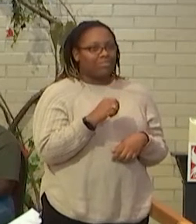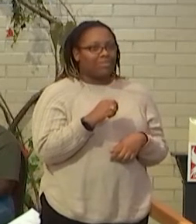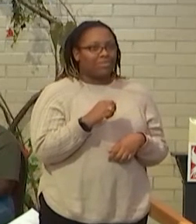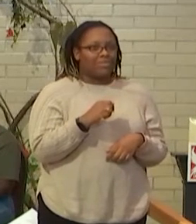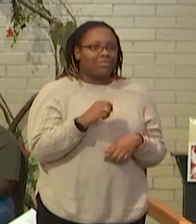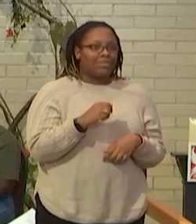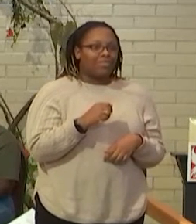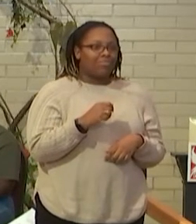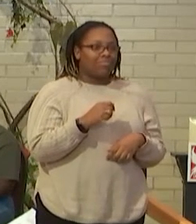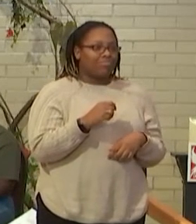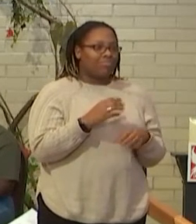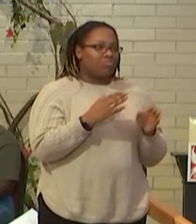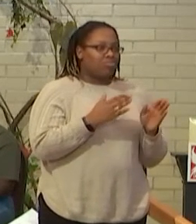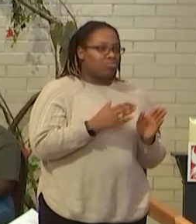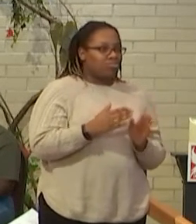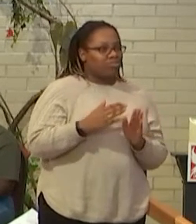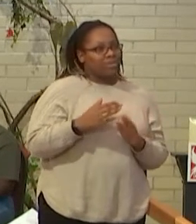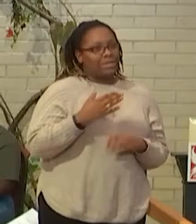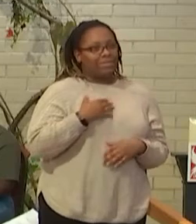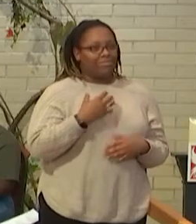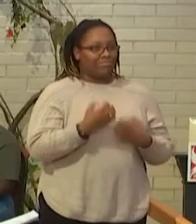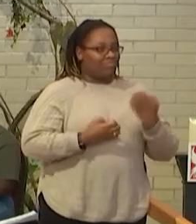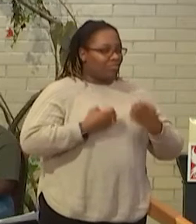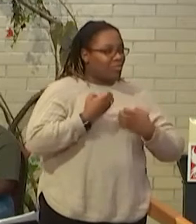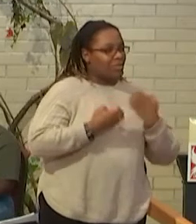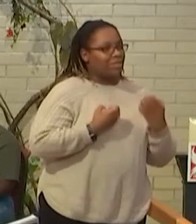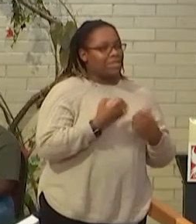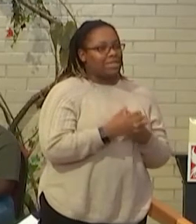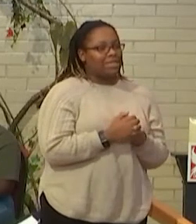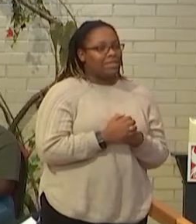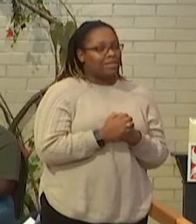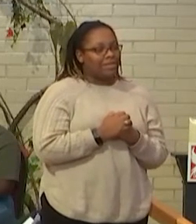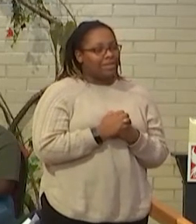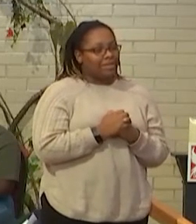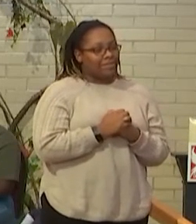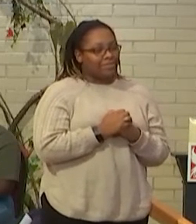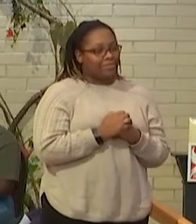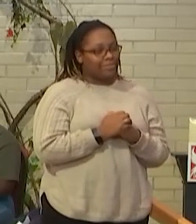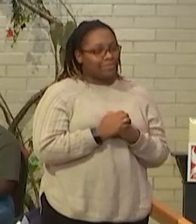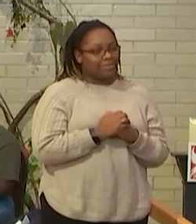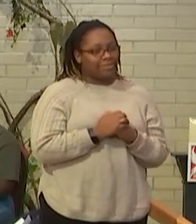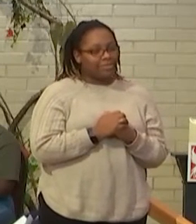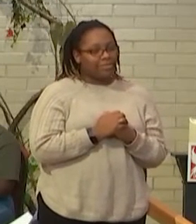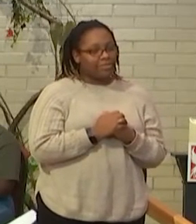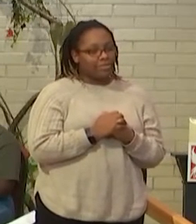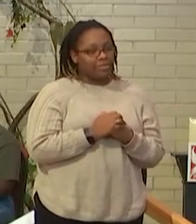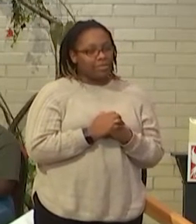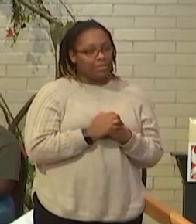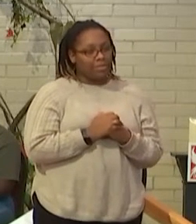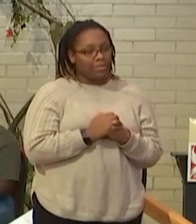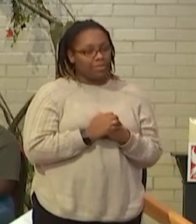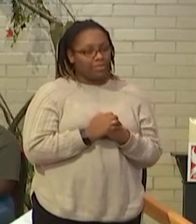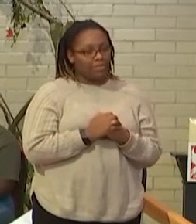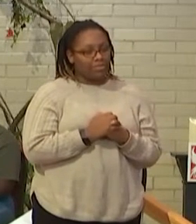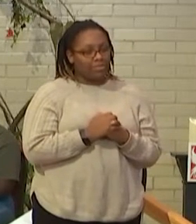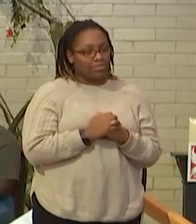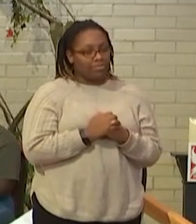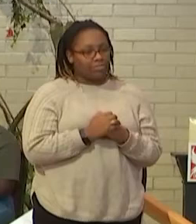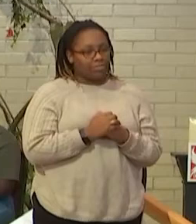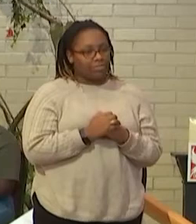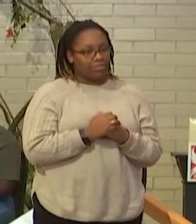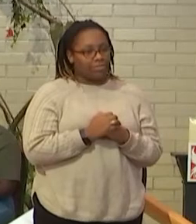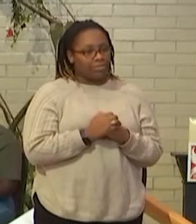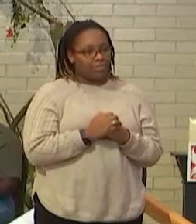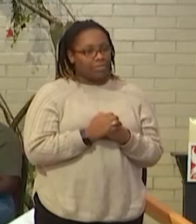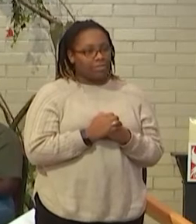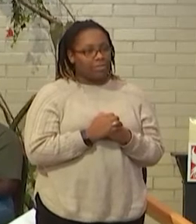know. So just, yeah, bearing in mind that A, you might have a poor view of what somebody else's disability is, so don't